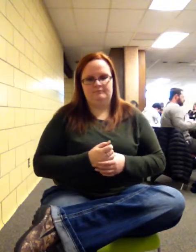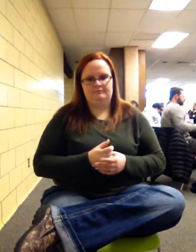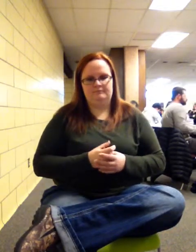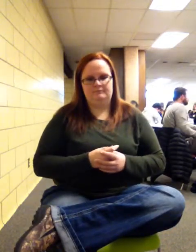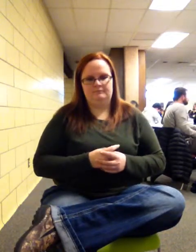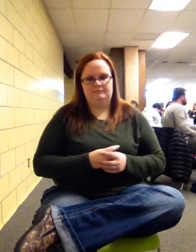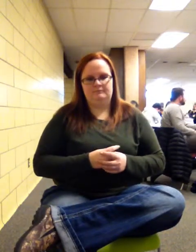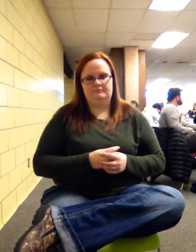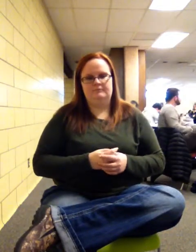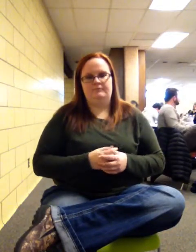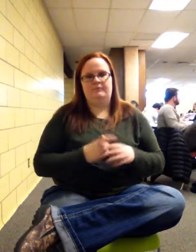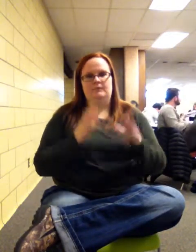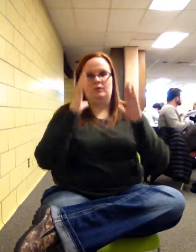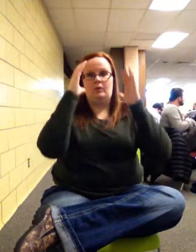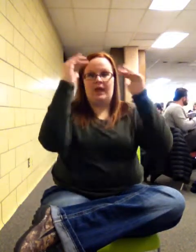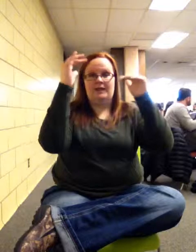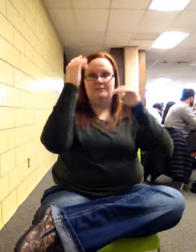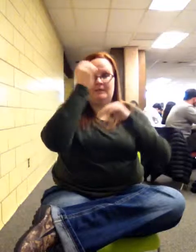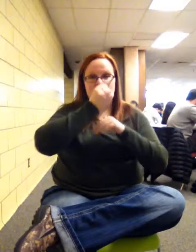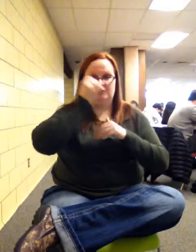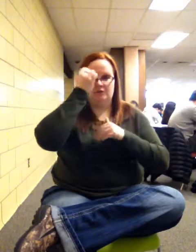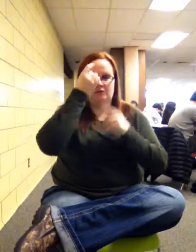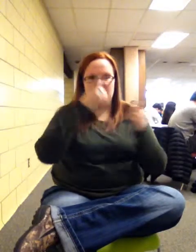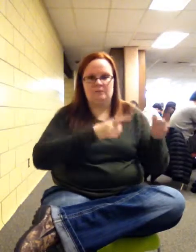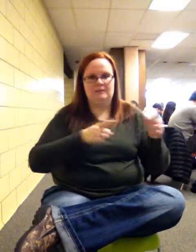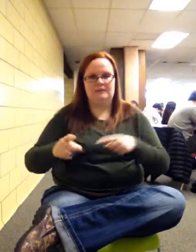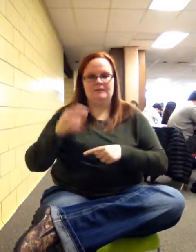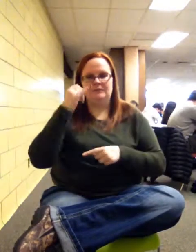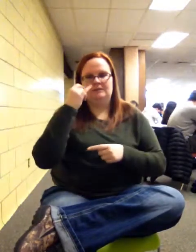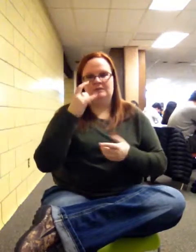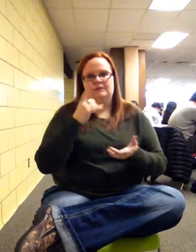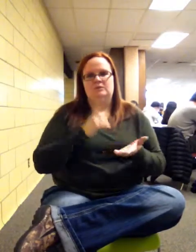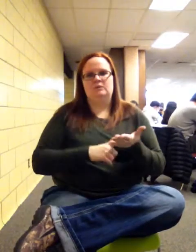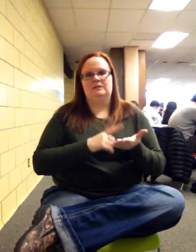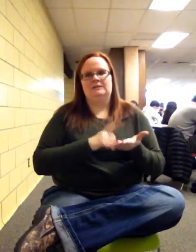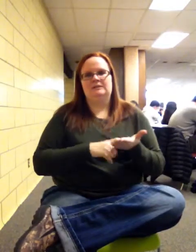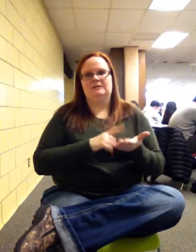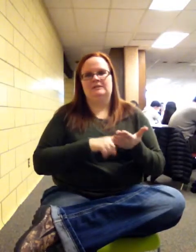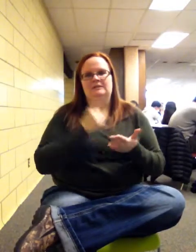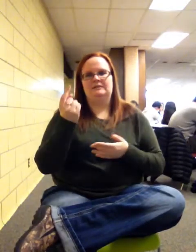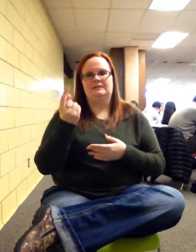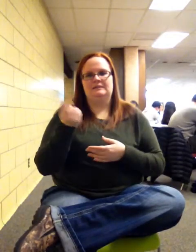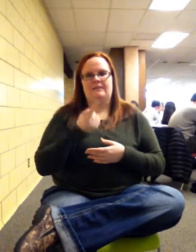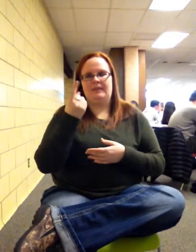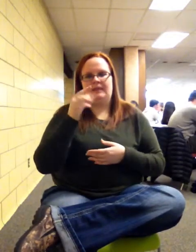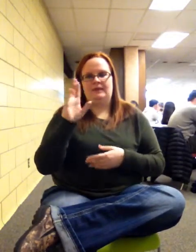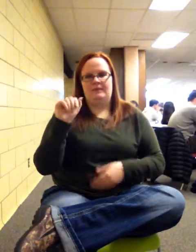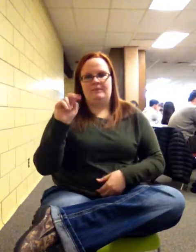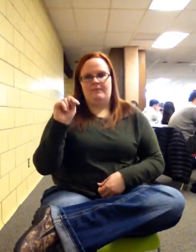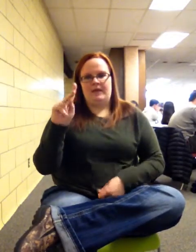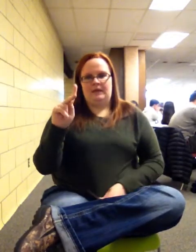So with the expectations theory, what's happening is we're talking about something at the bank. So